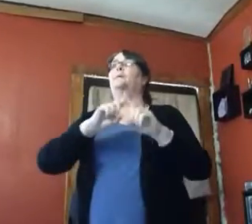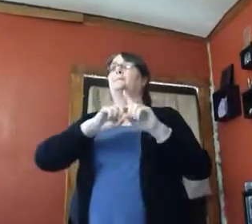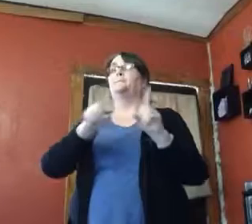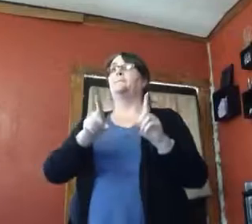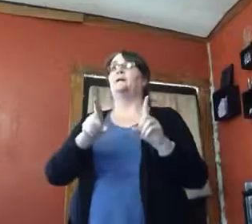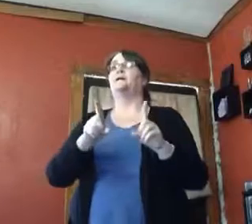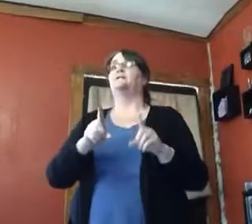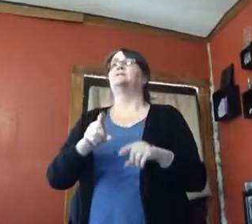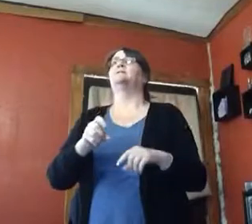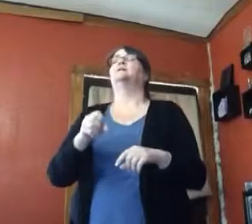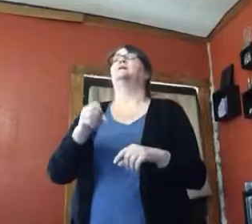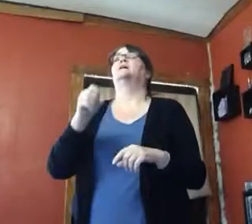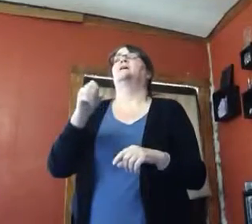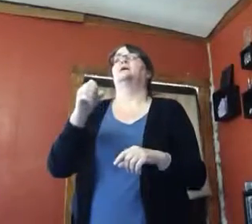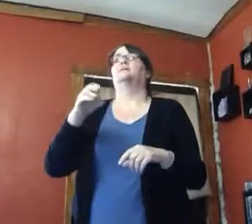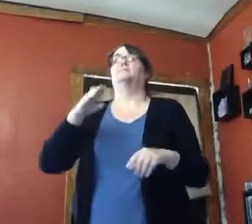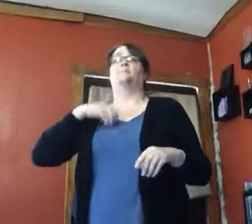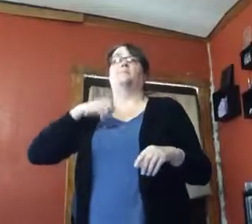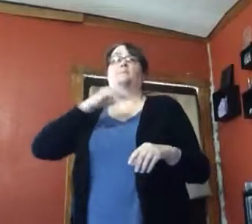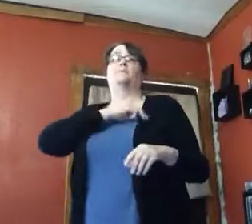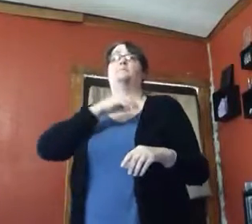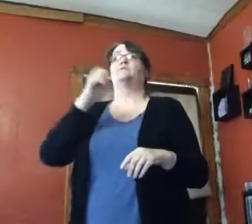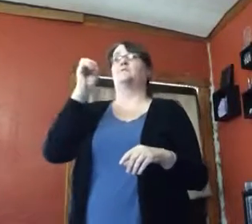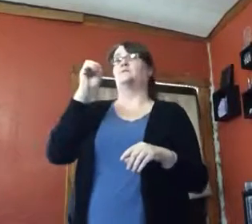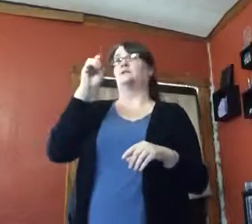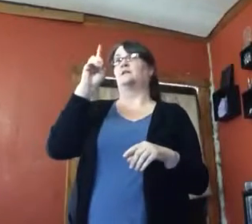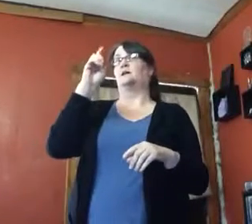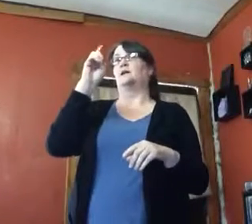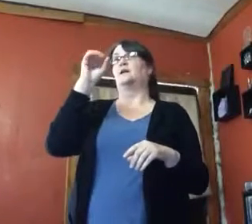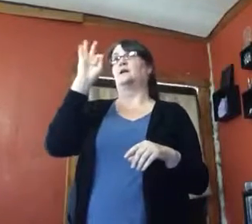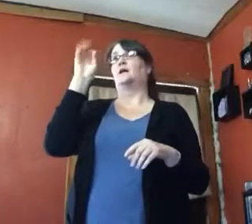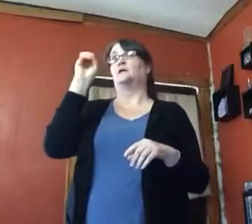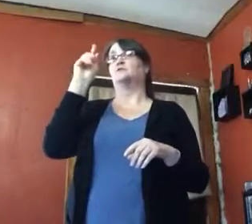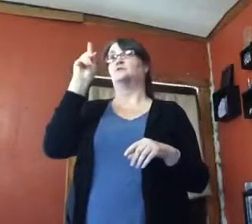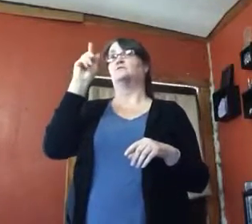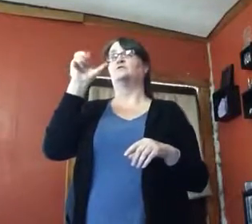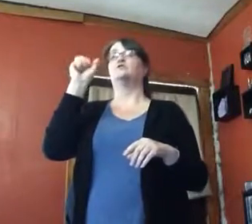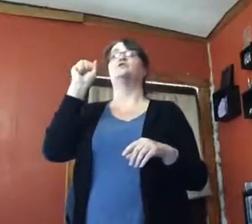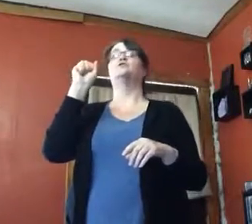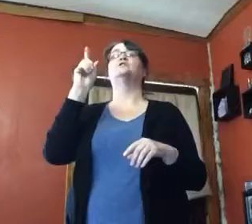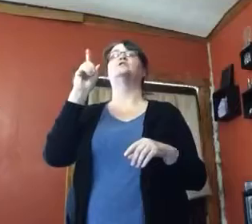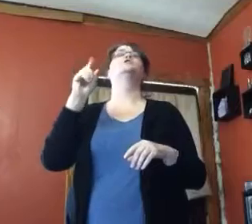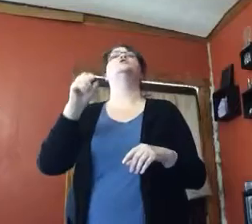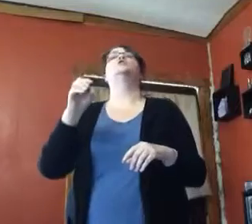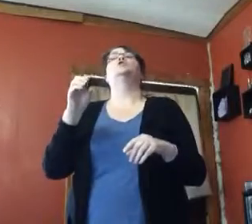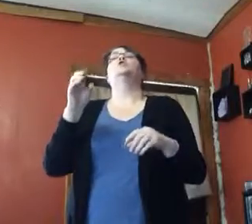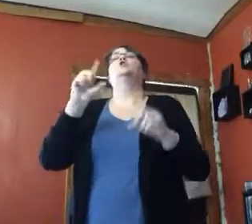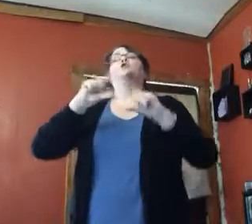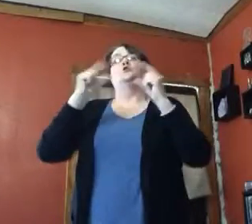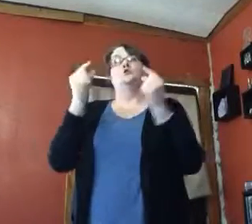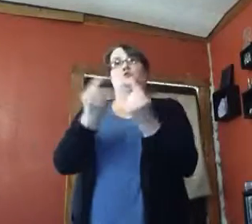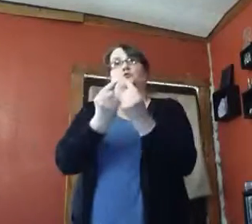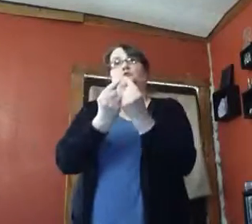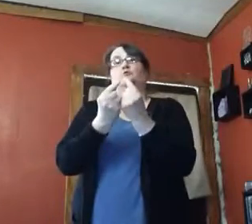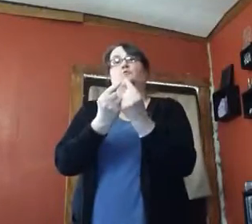alcoholism. Wilson's first success came during a business trip to Akron, Ohio, where he was introduced to